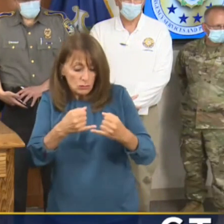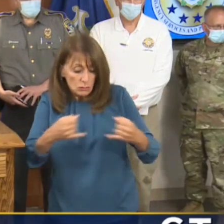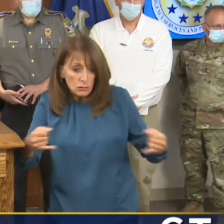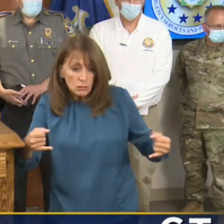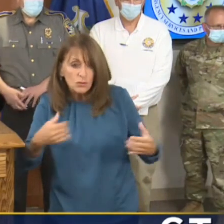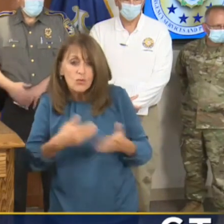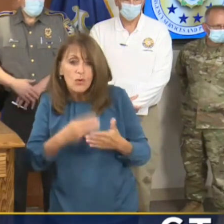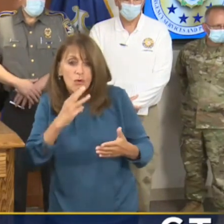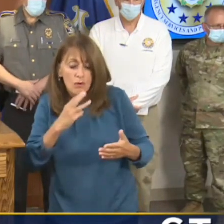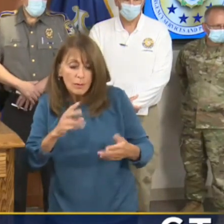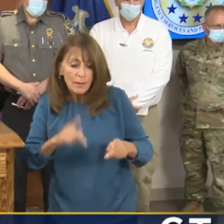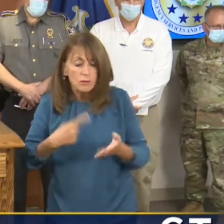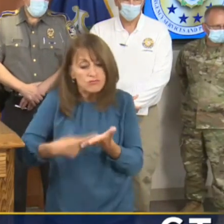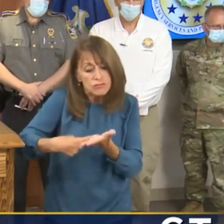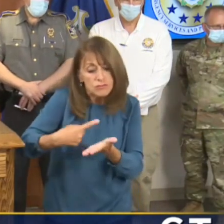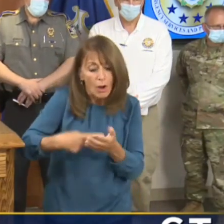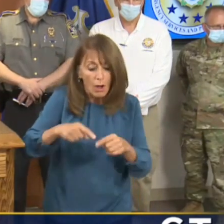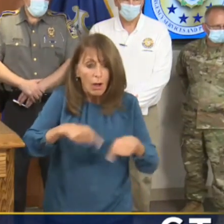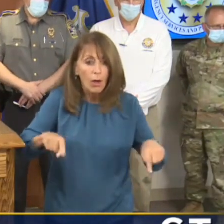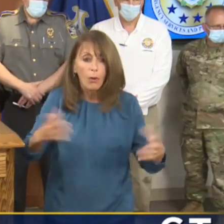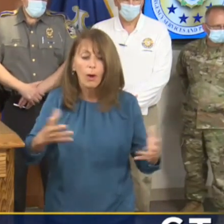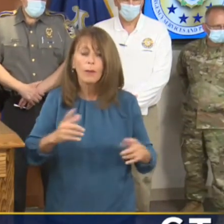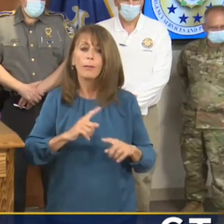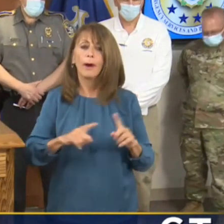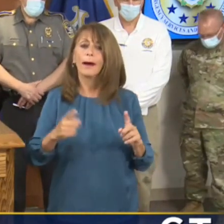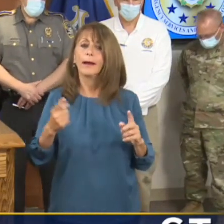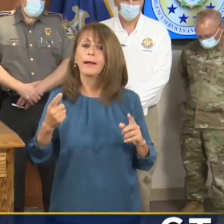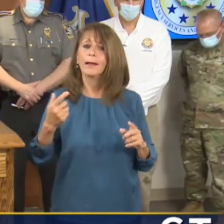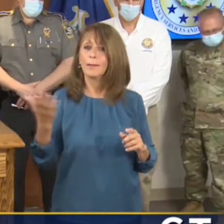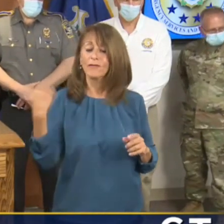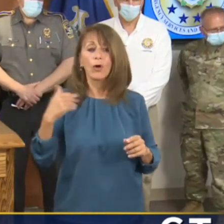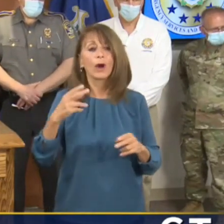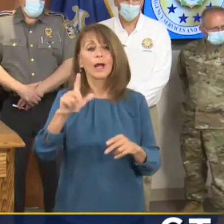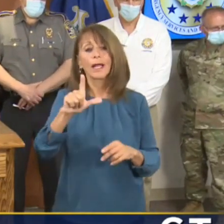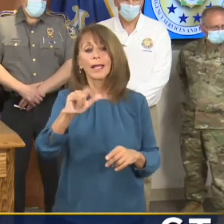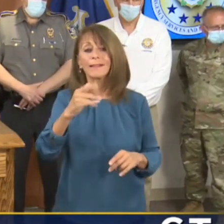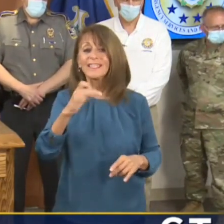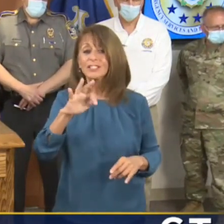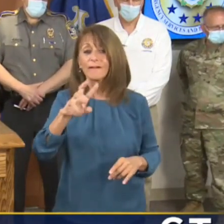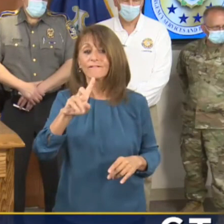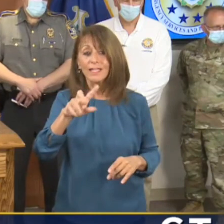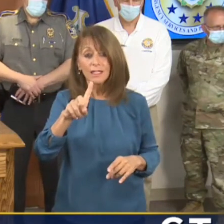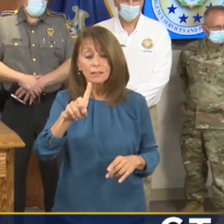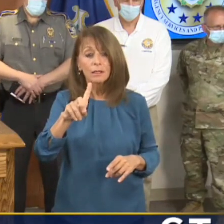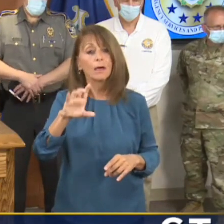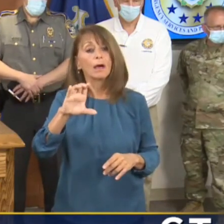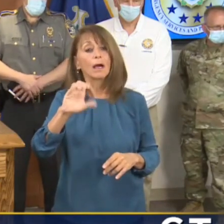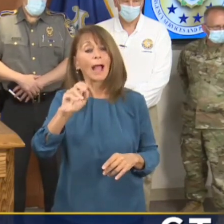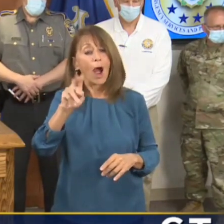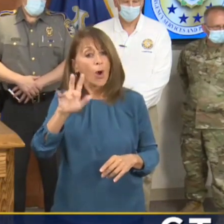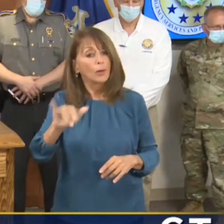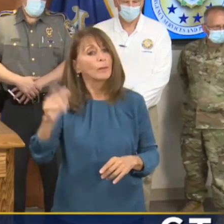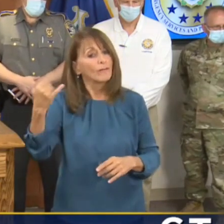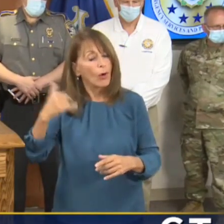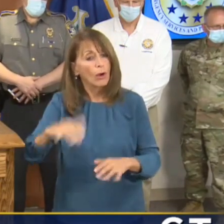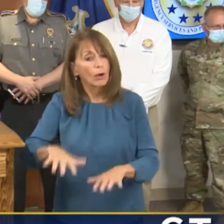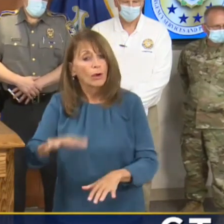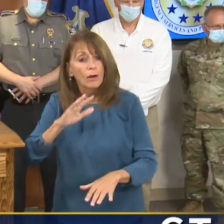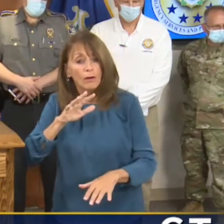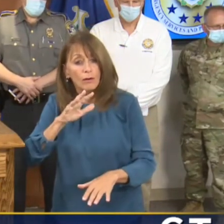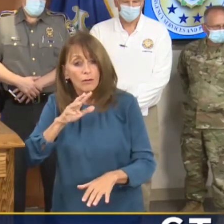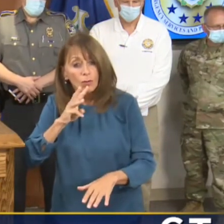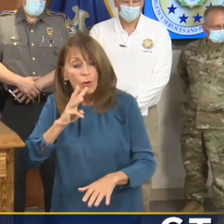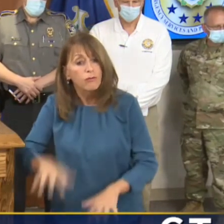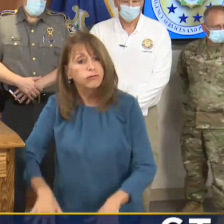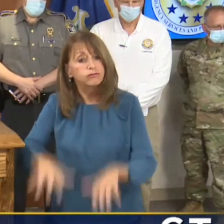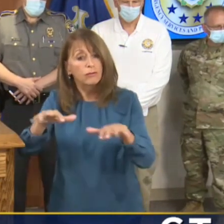getting hit really hard right now. But we know that a couple of days ago, Litchfield County was hit really hard with flash flooding and lots of power lines and trees